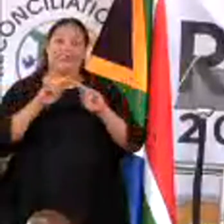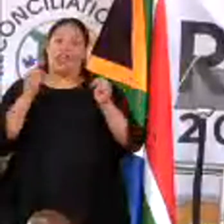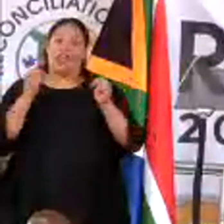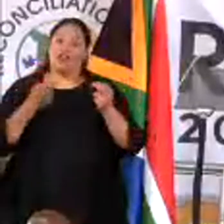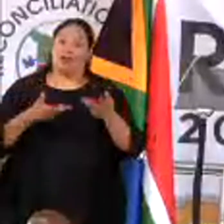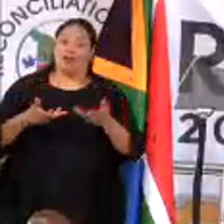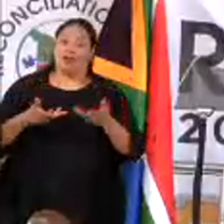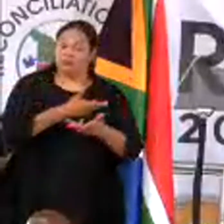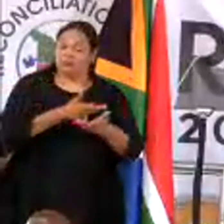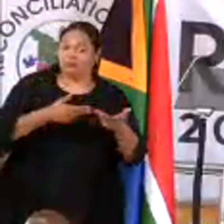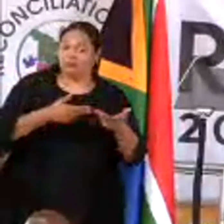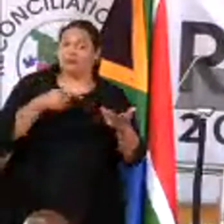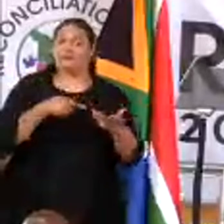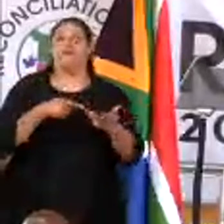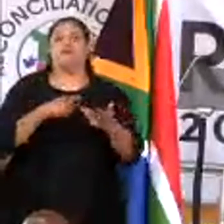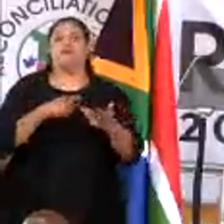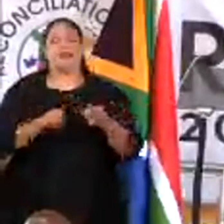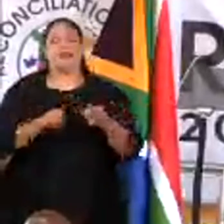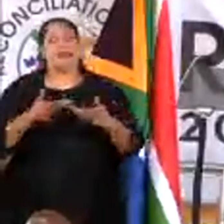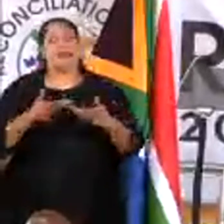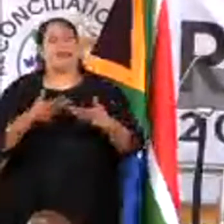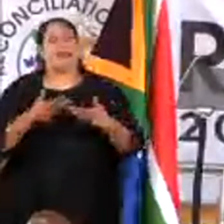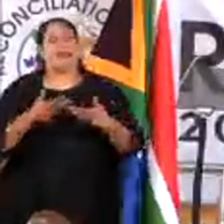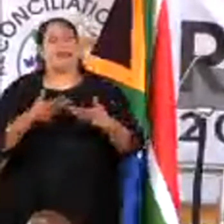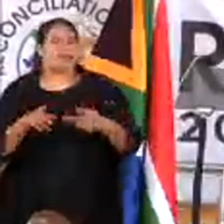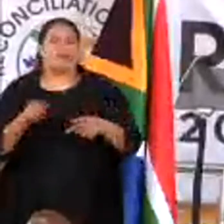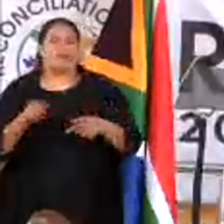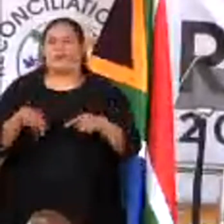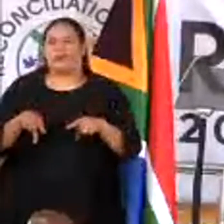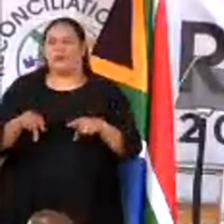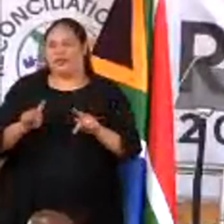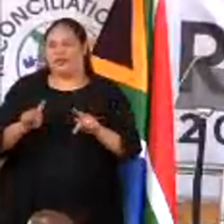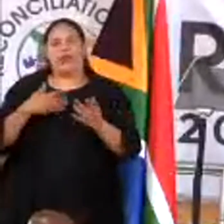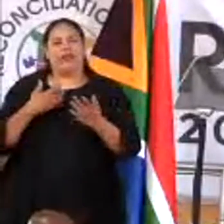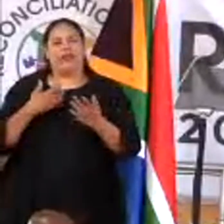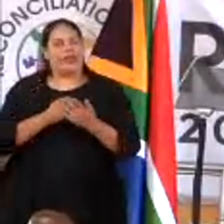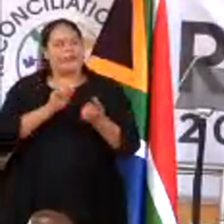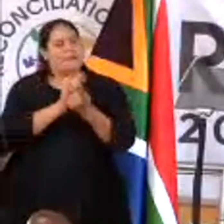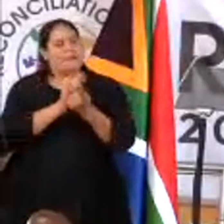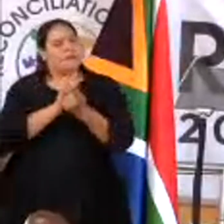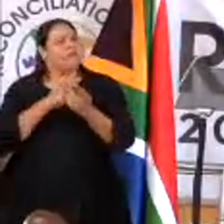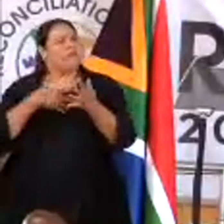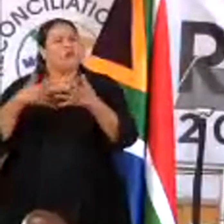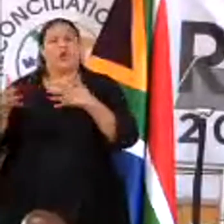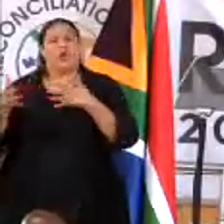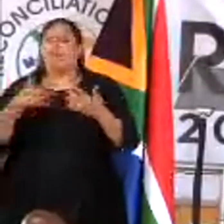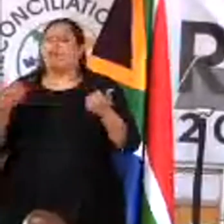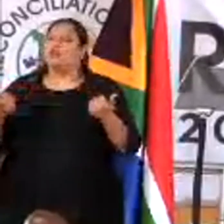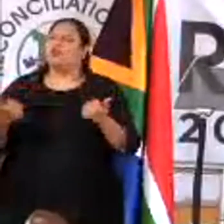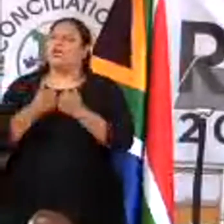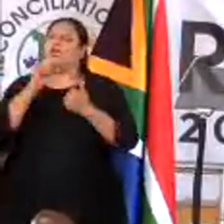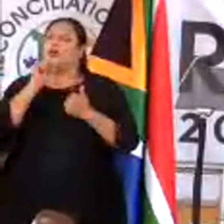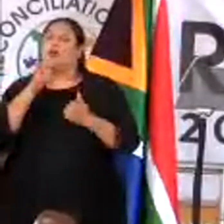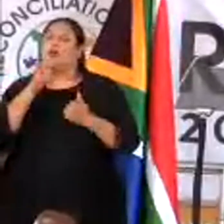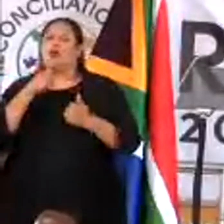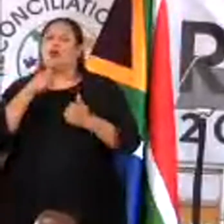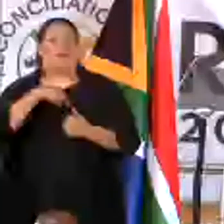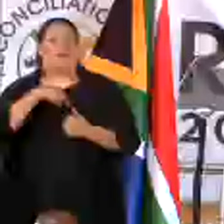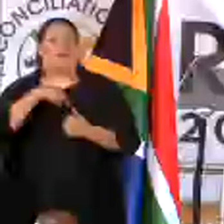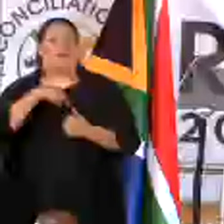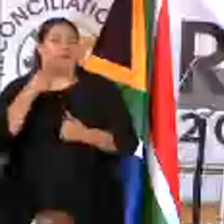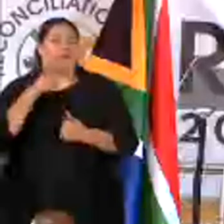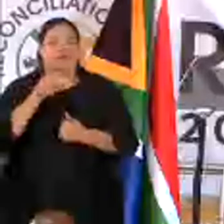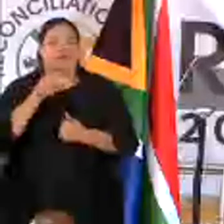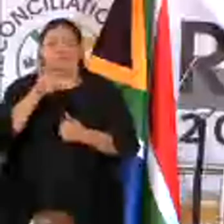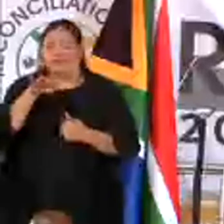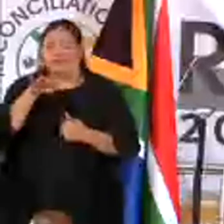dialogue will give us an opportunity to address the challenges we've been facing for the